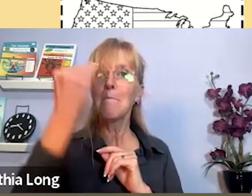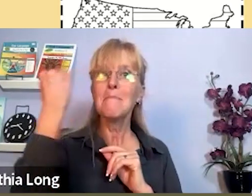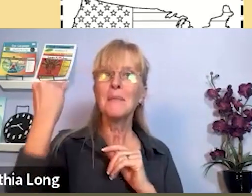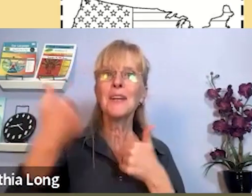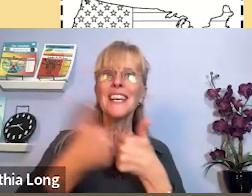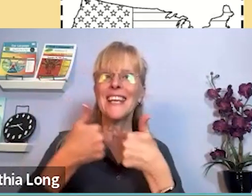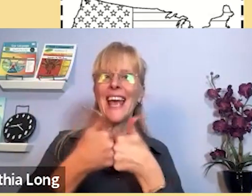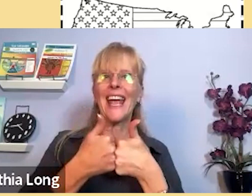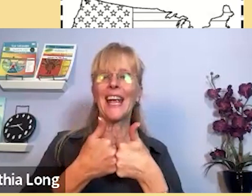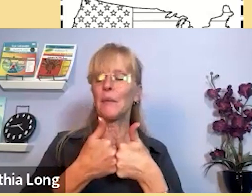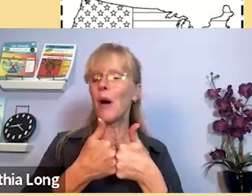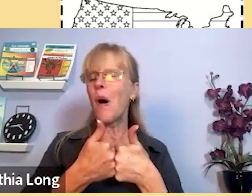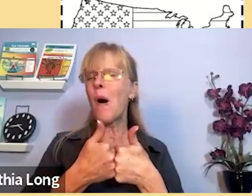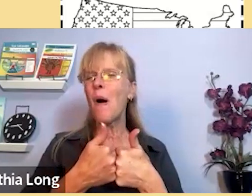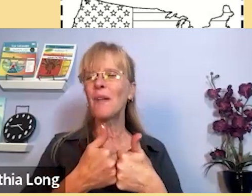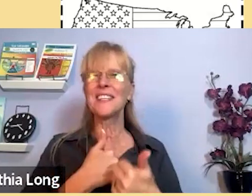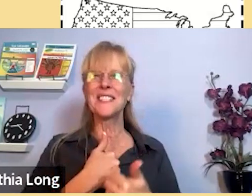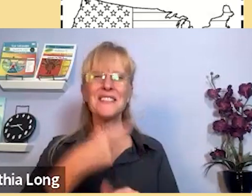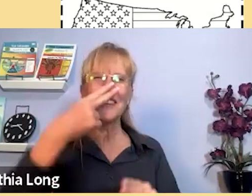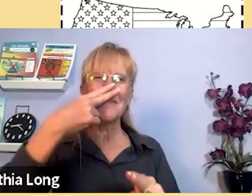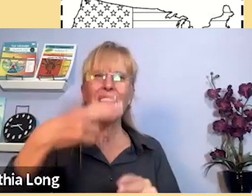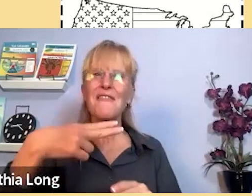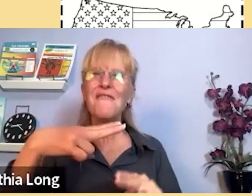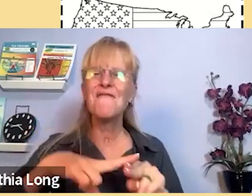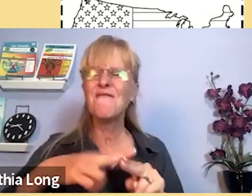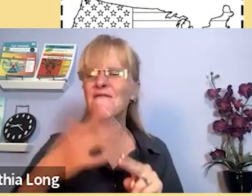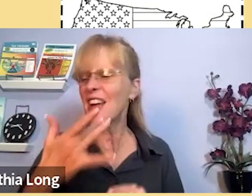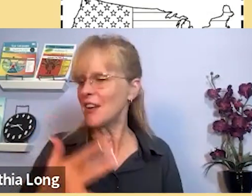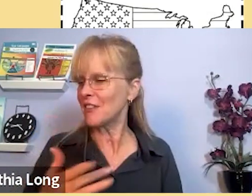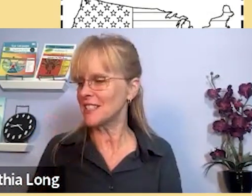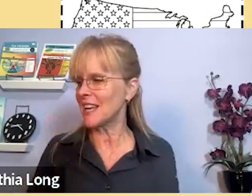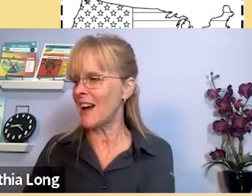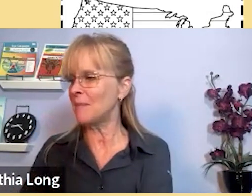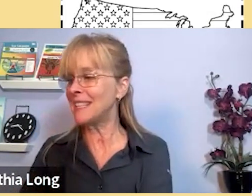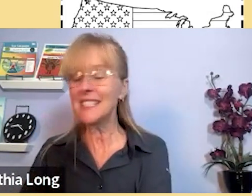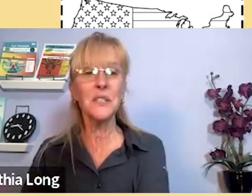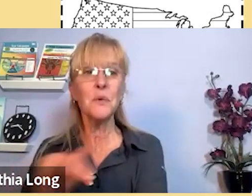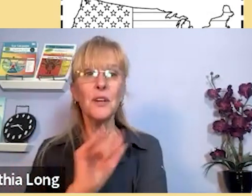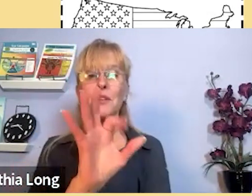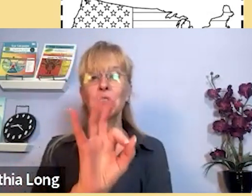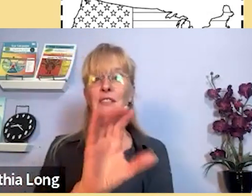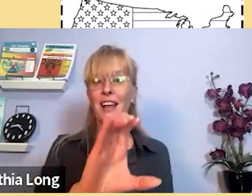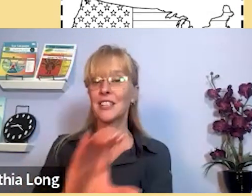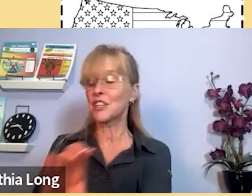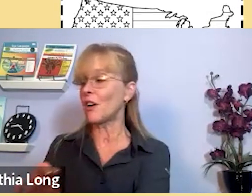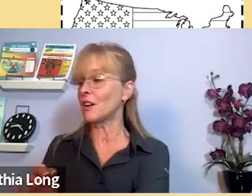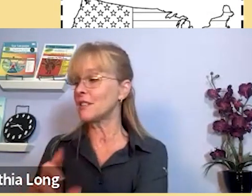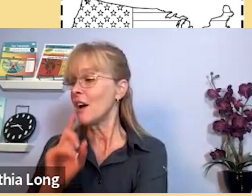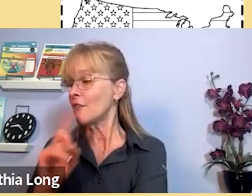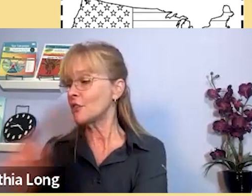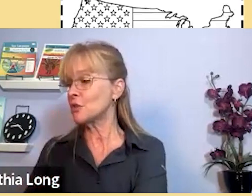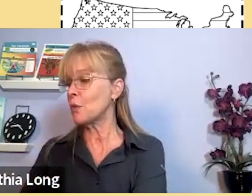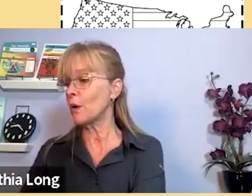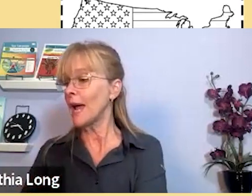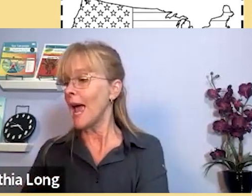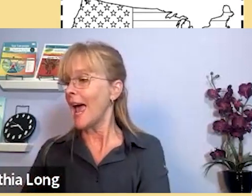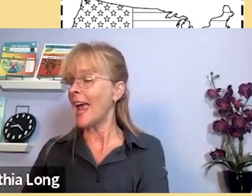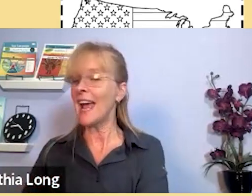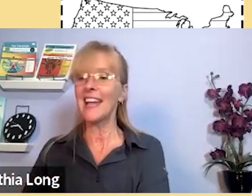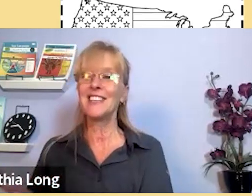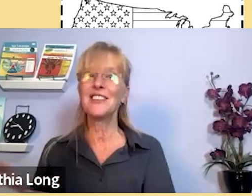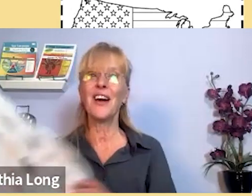you. The memory game. Oh, this is one of my favorites. This is where you use the flashcards for